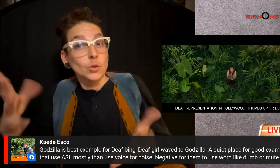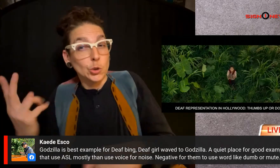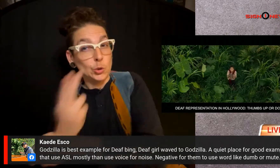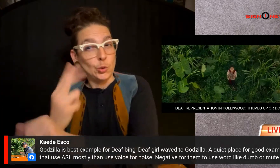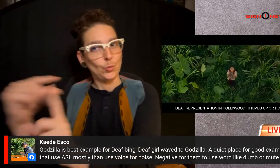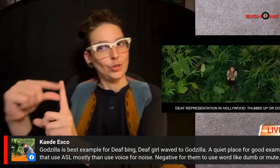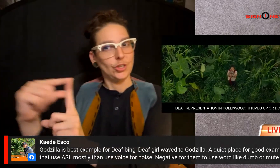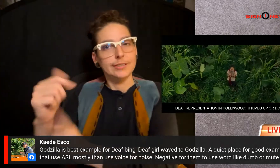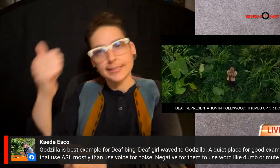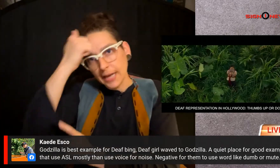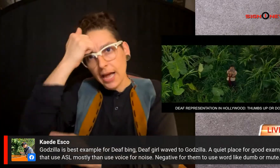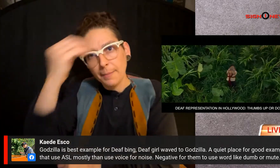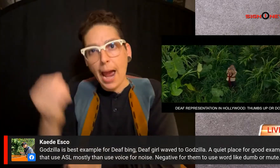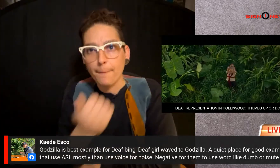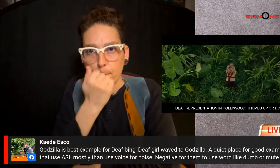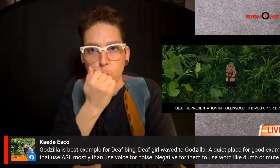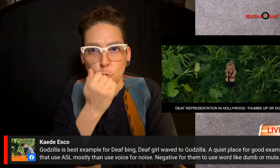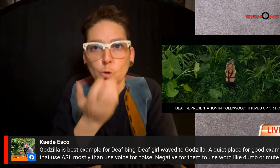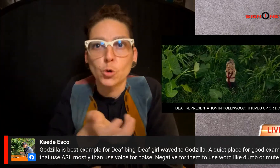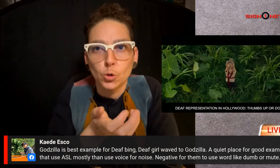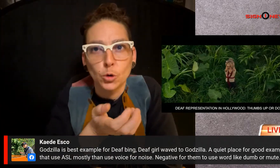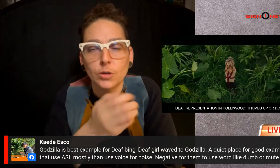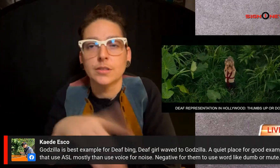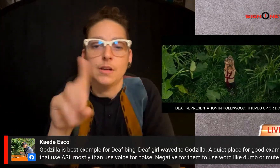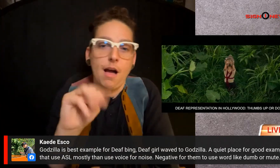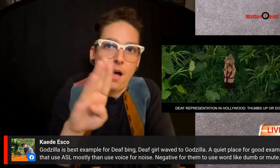Negative for them who use words like dumb or mute.